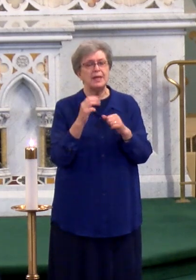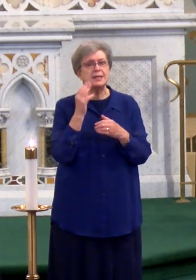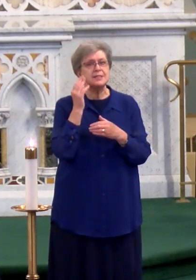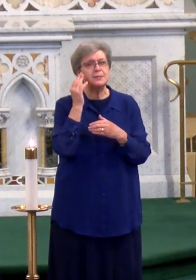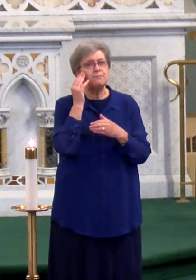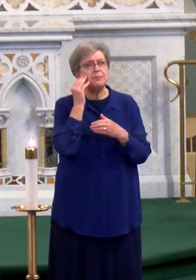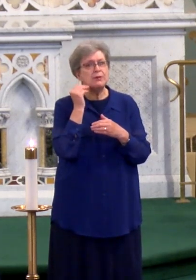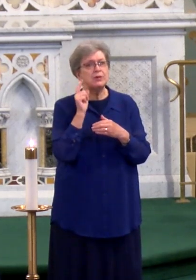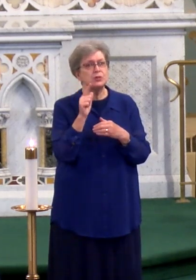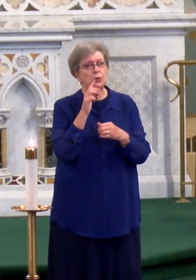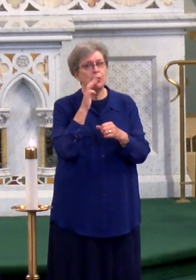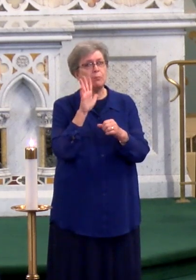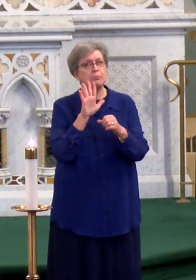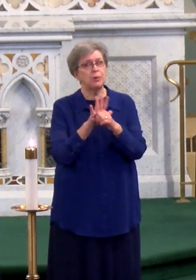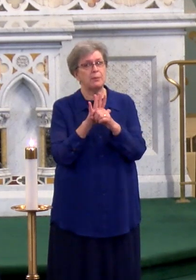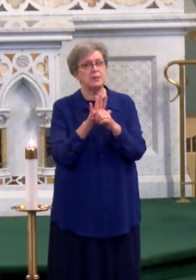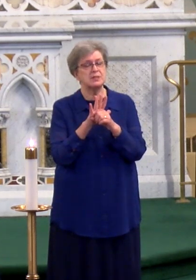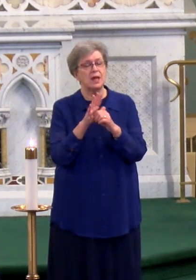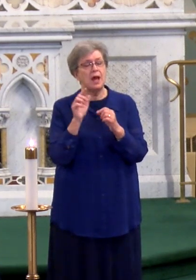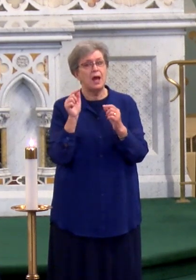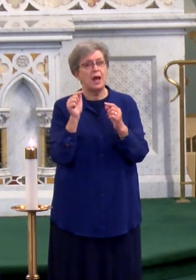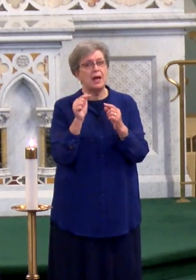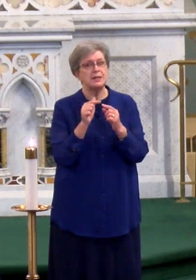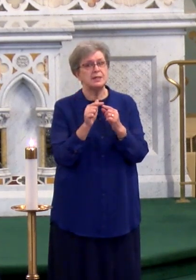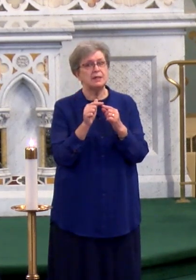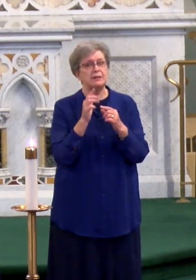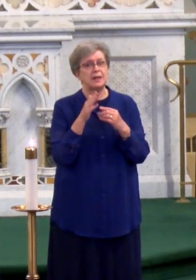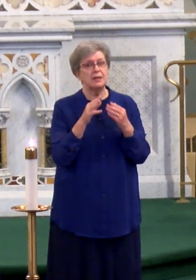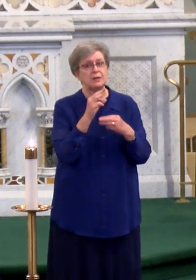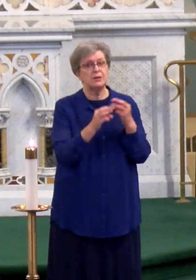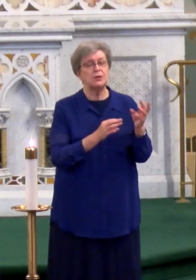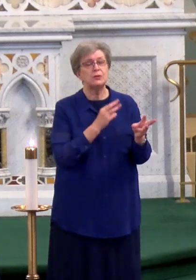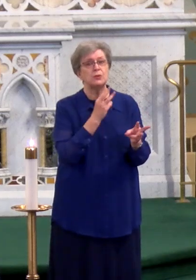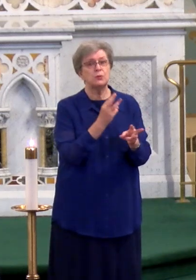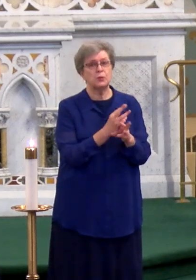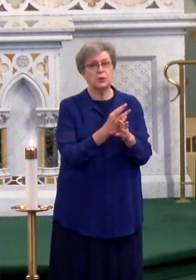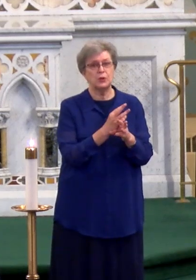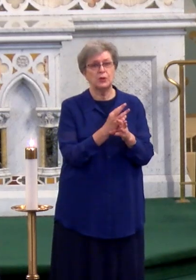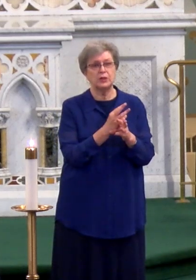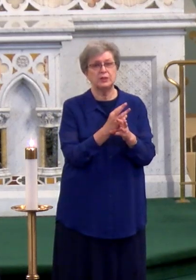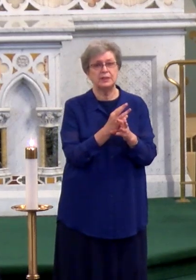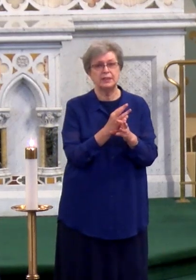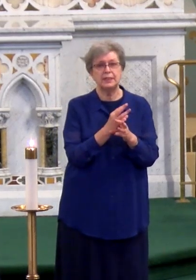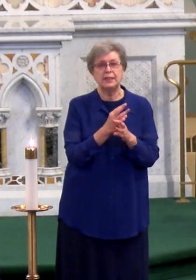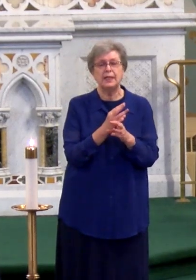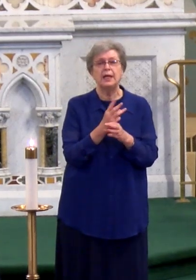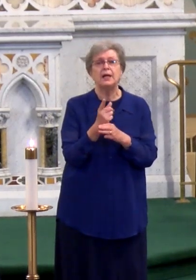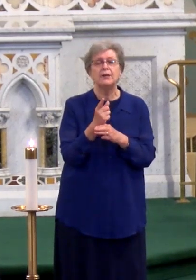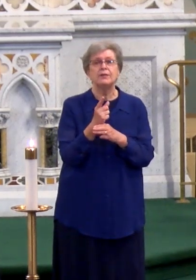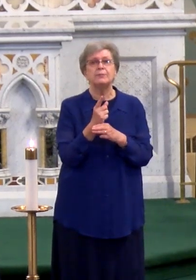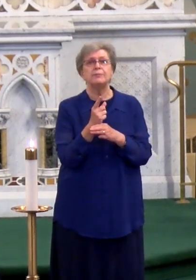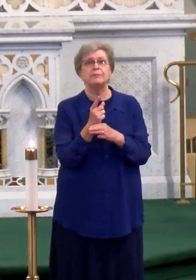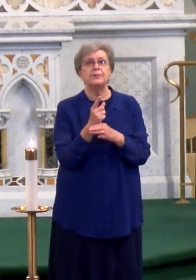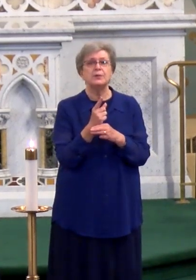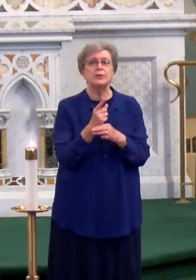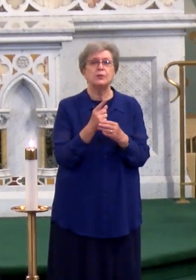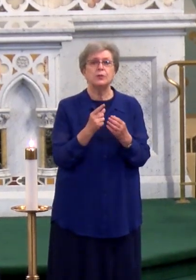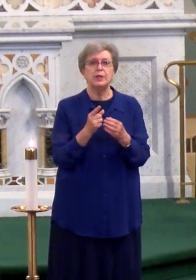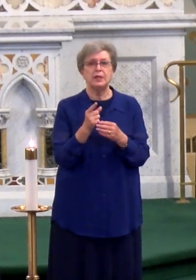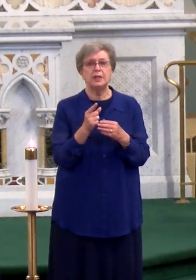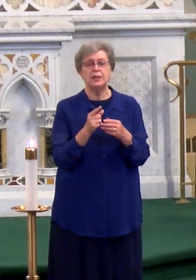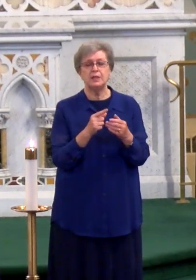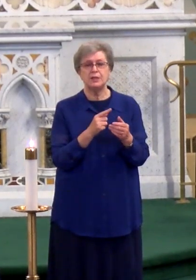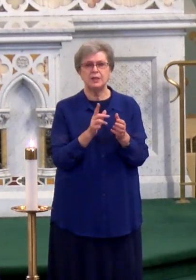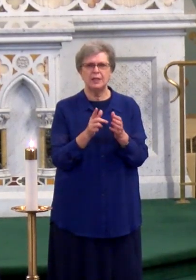promised, until the end of the world, his abiding presence among us, who lives